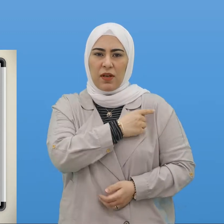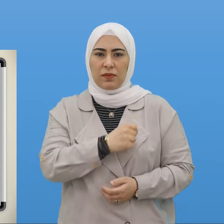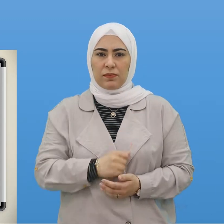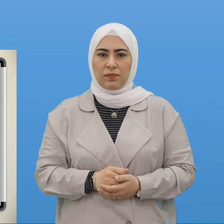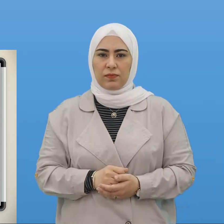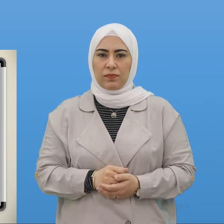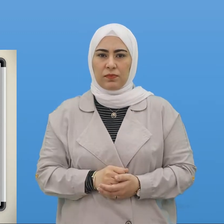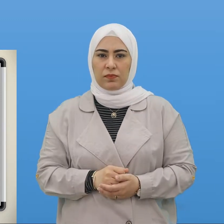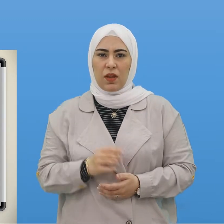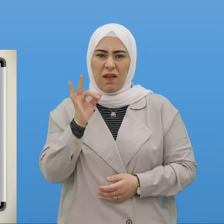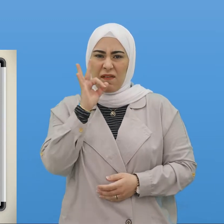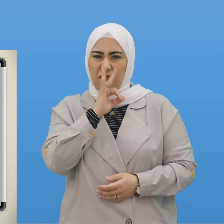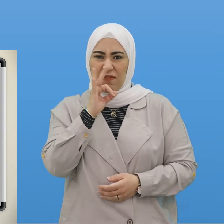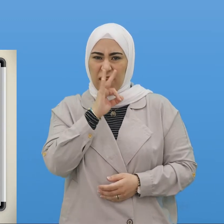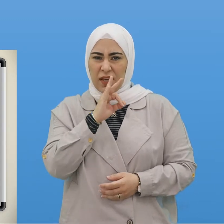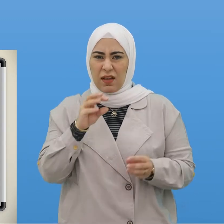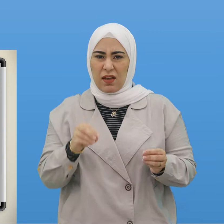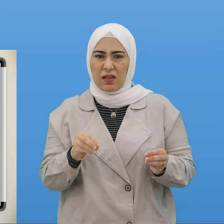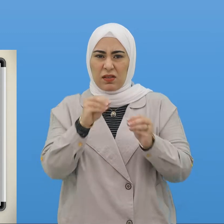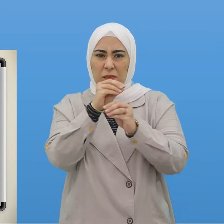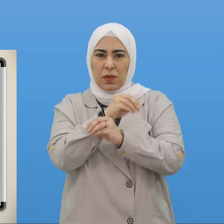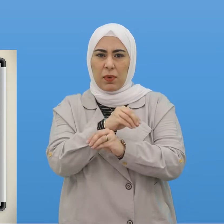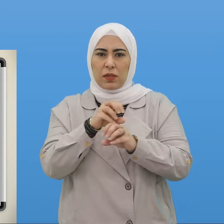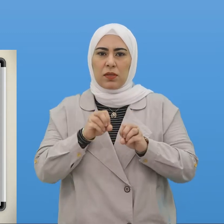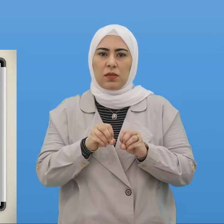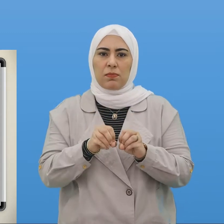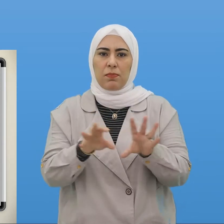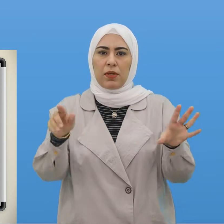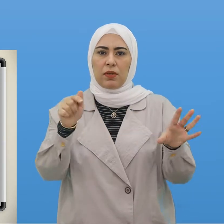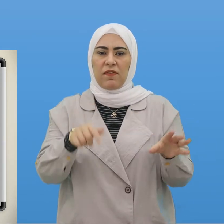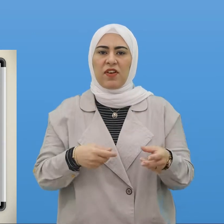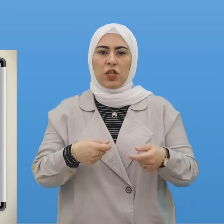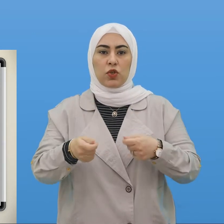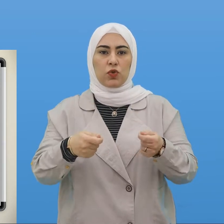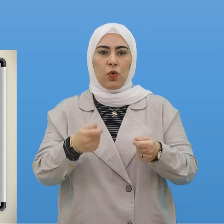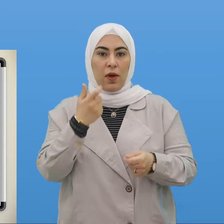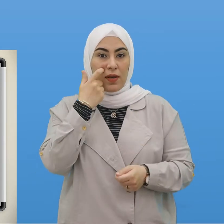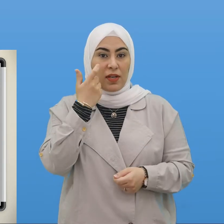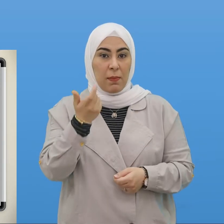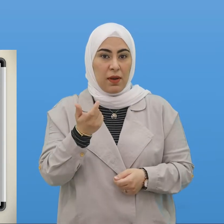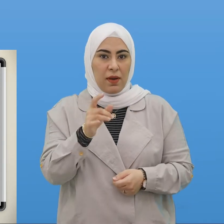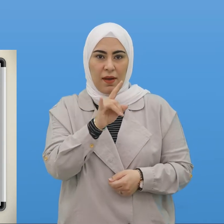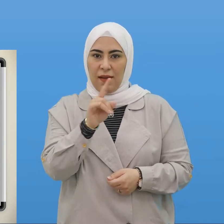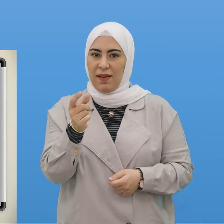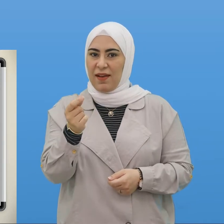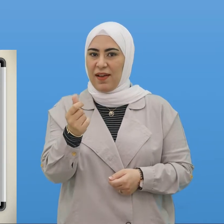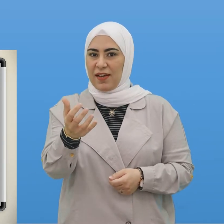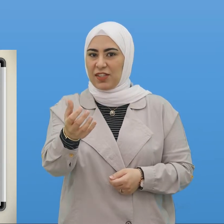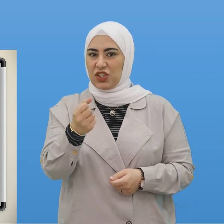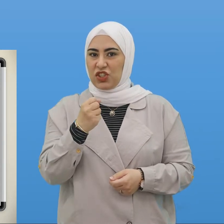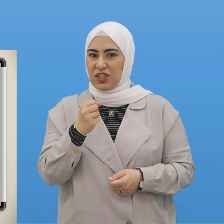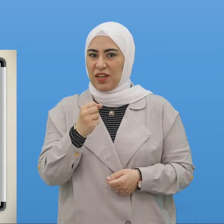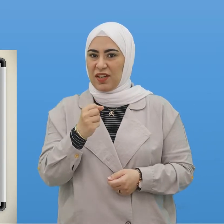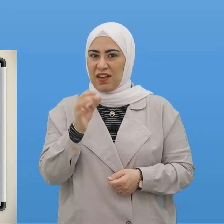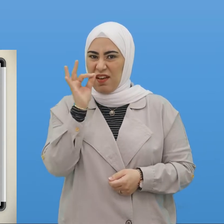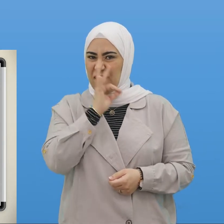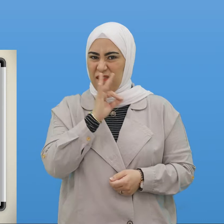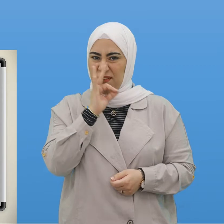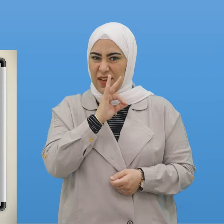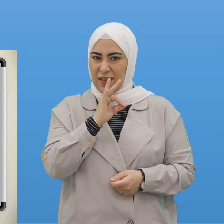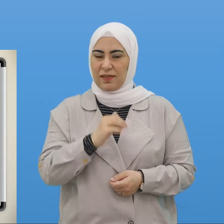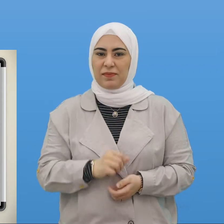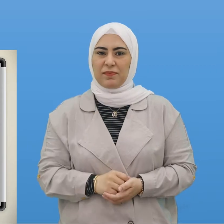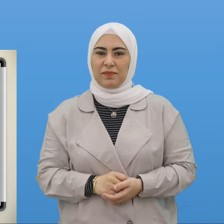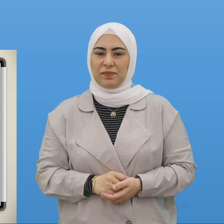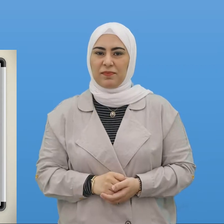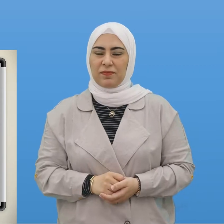example, fake spare parts are spread in the market. Be careful. Always buy the real things, not the fake